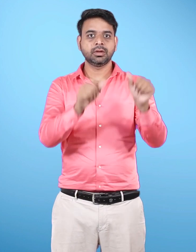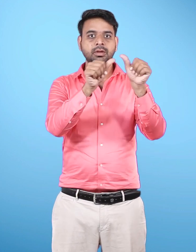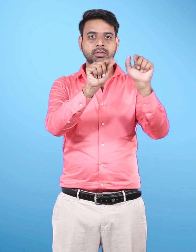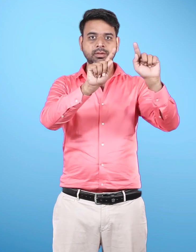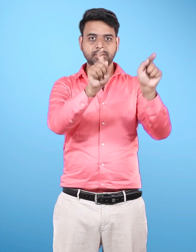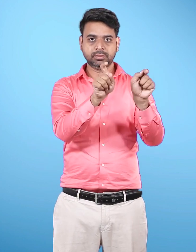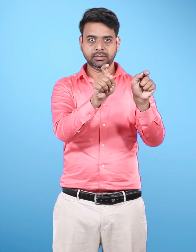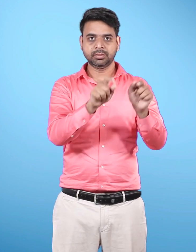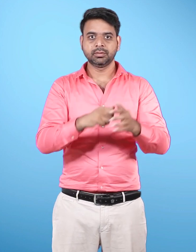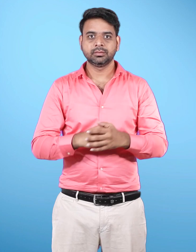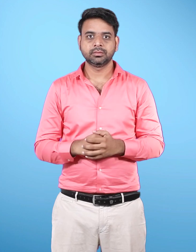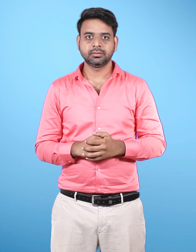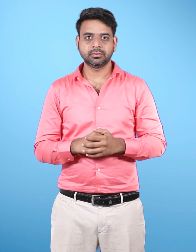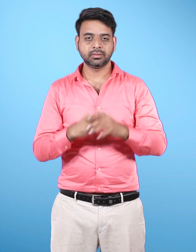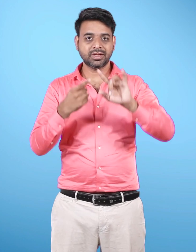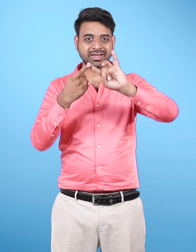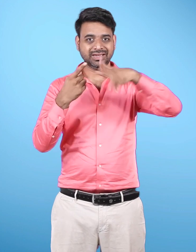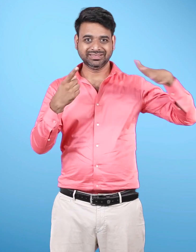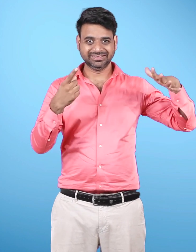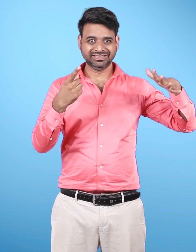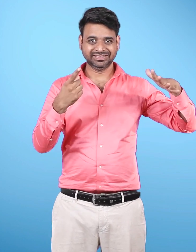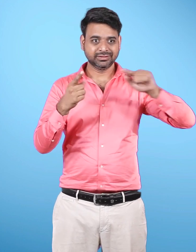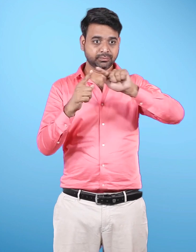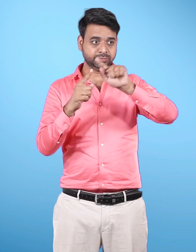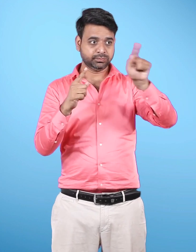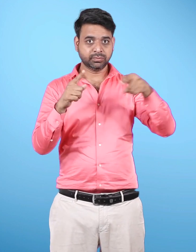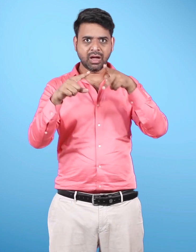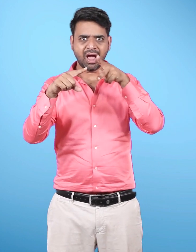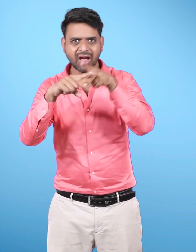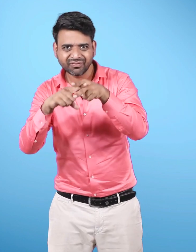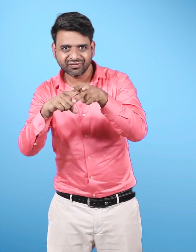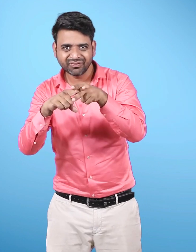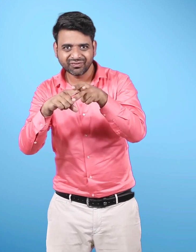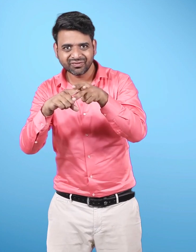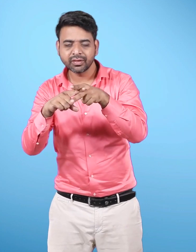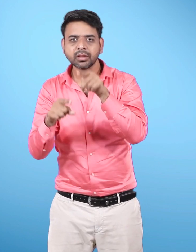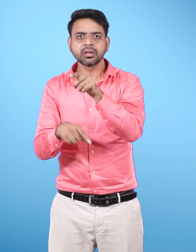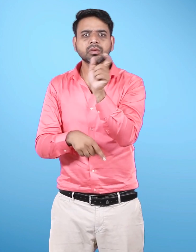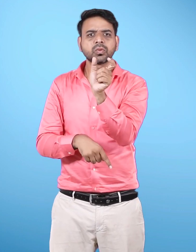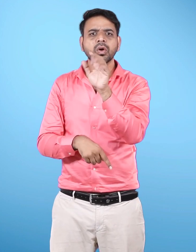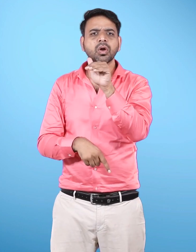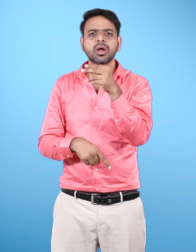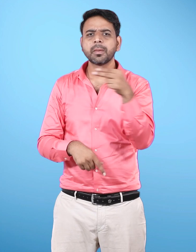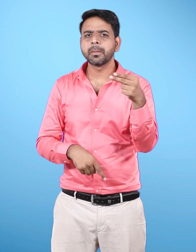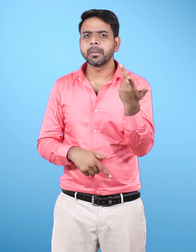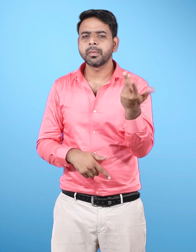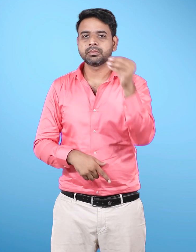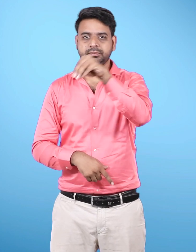A. A device that is used to break an electric circuit is called